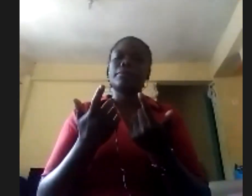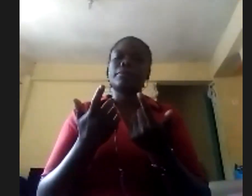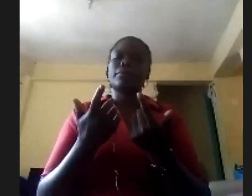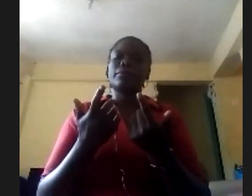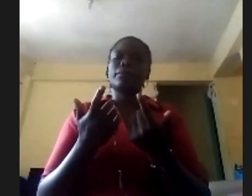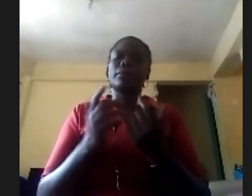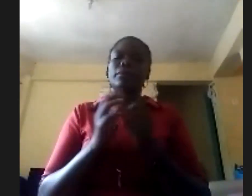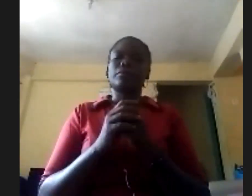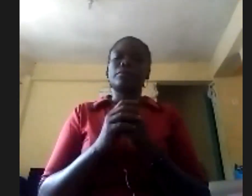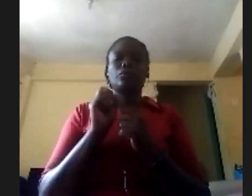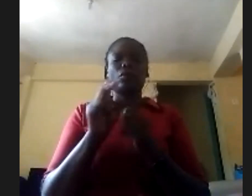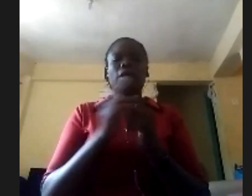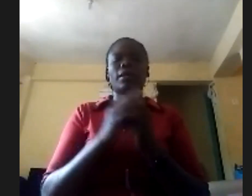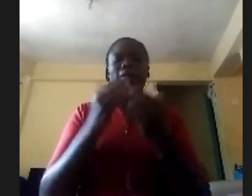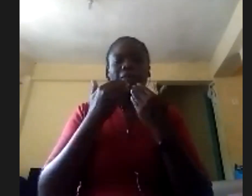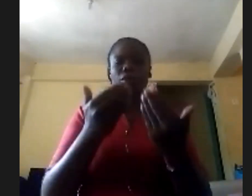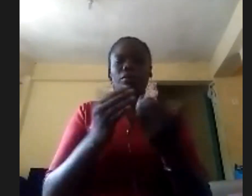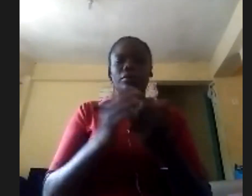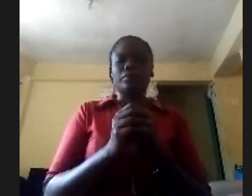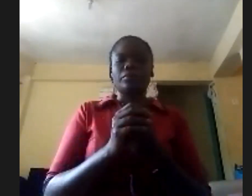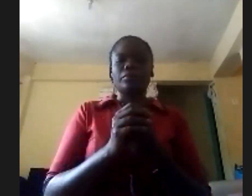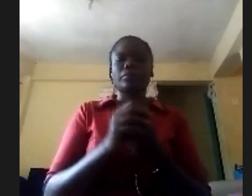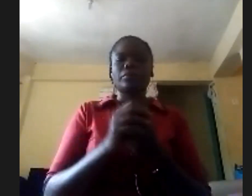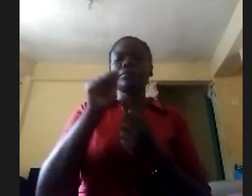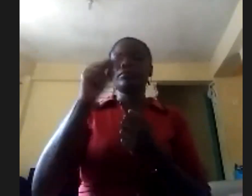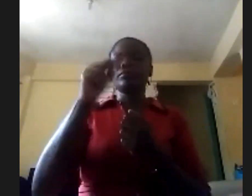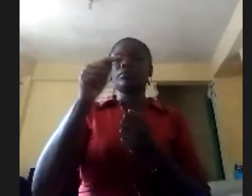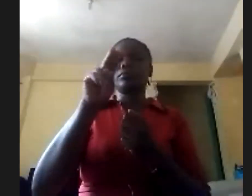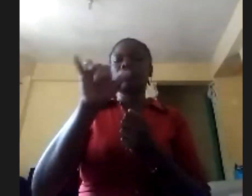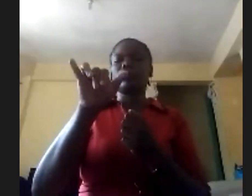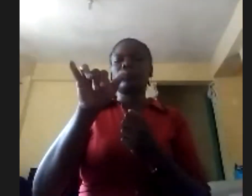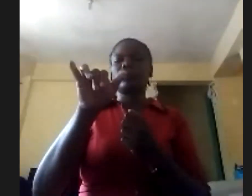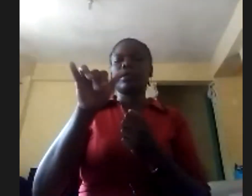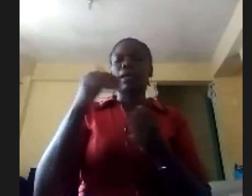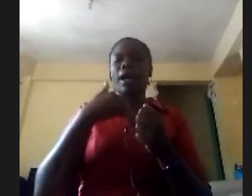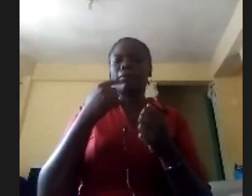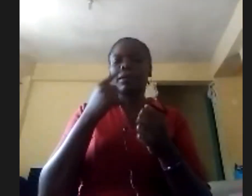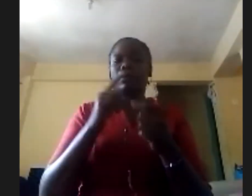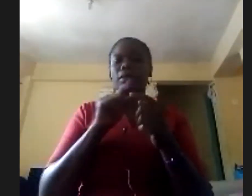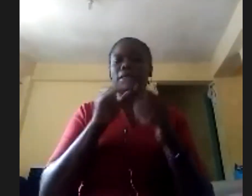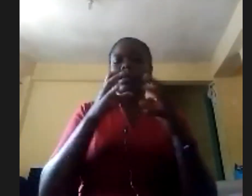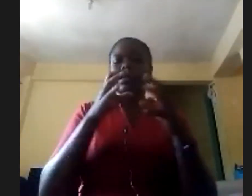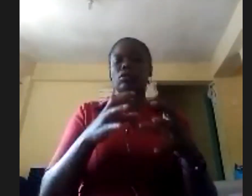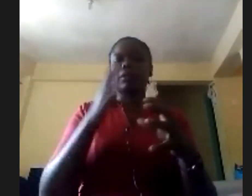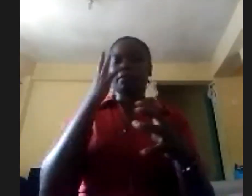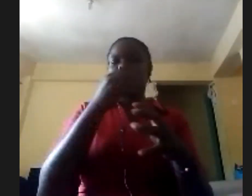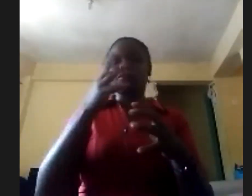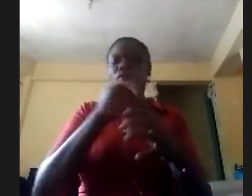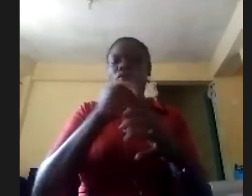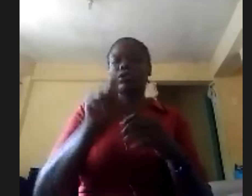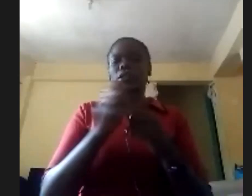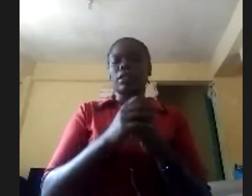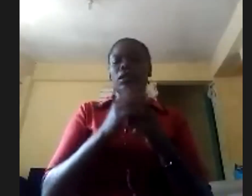Yeah. Thank you, Anthony, for handing me over with such a beautiful question. Yeah, why do we need